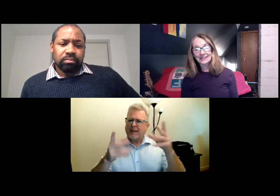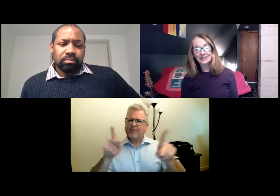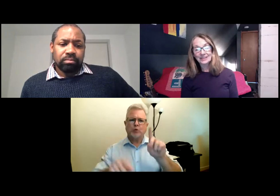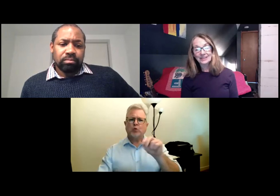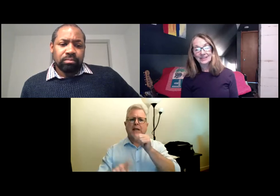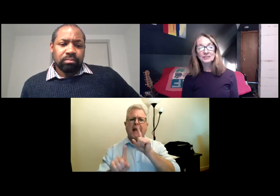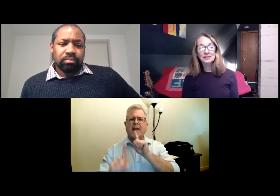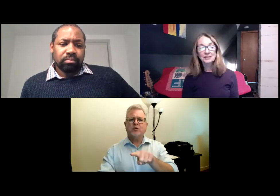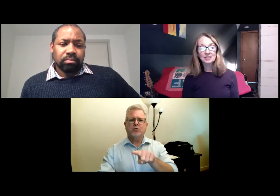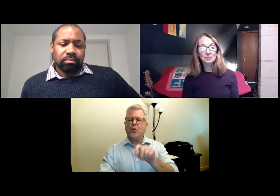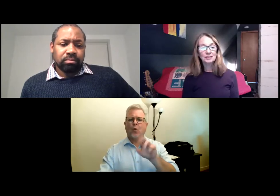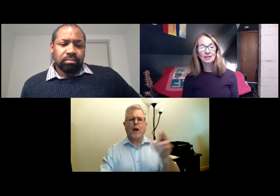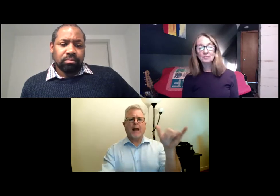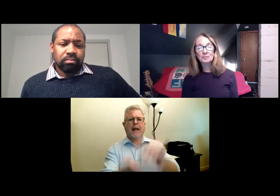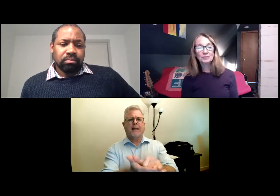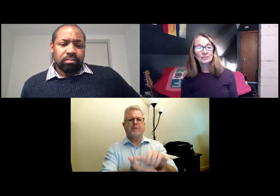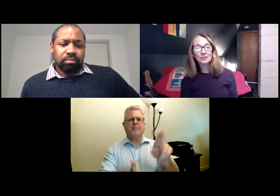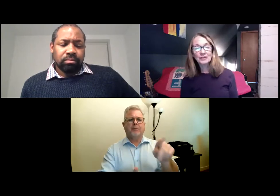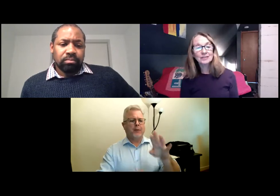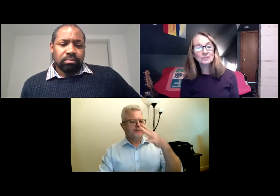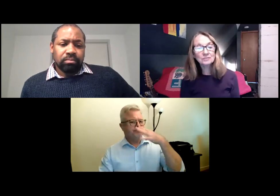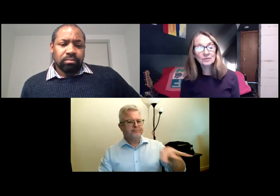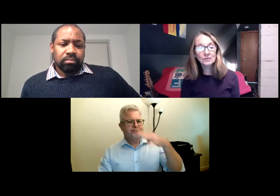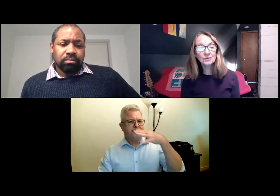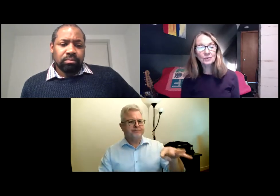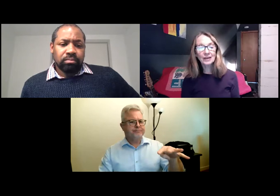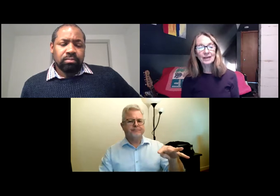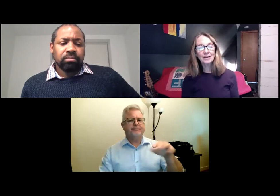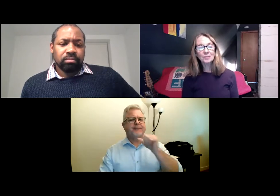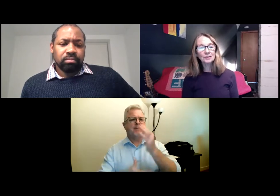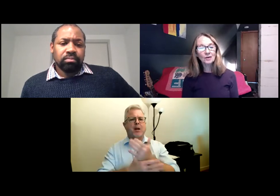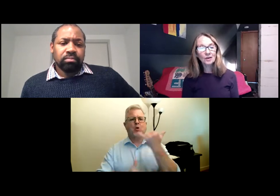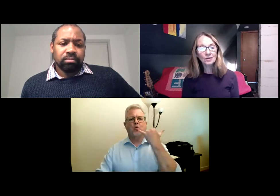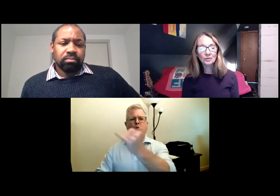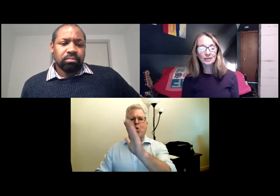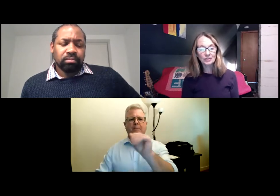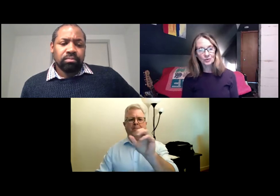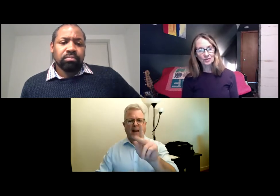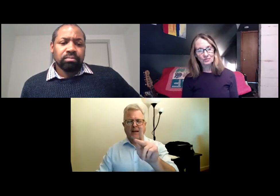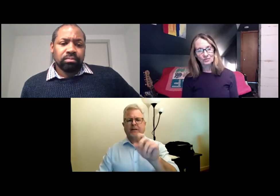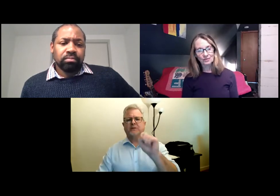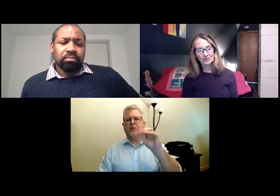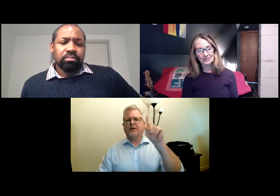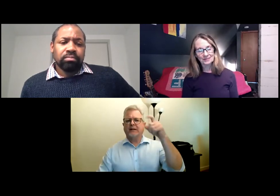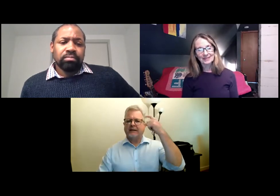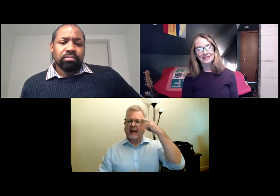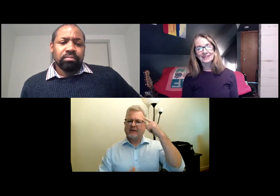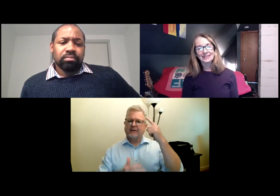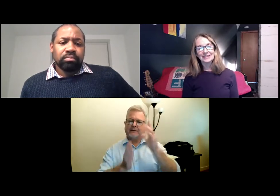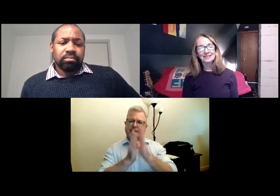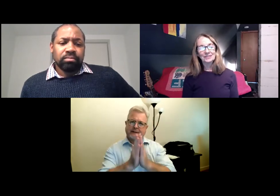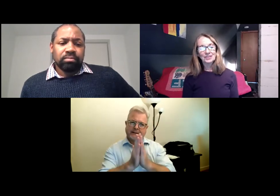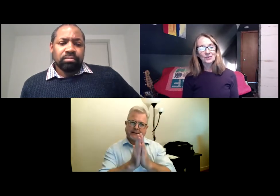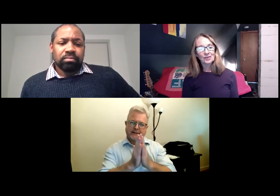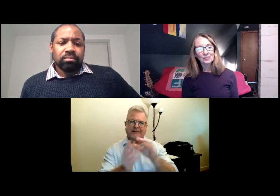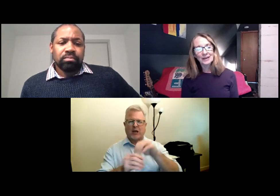And I don't know the percentage, but a lot of people don't answer the phone, or they hang up on the call, or they ignore the phone call,